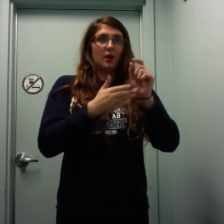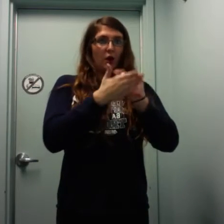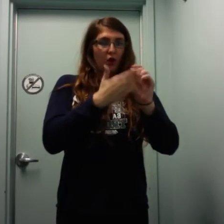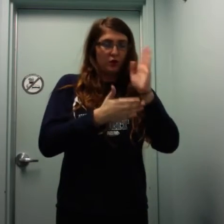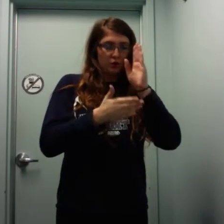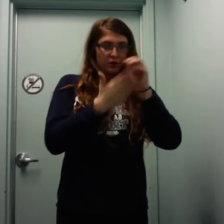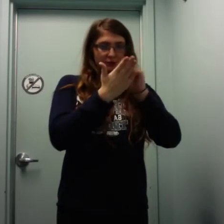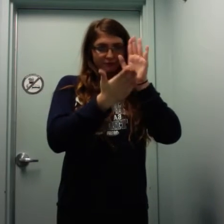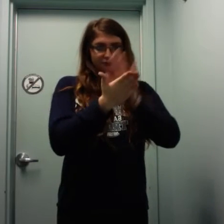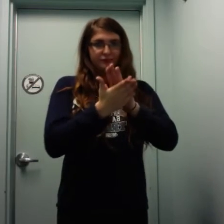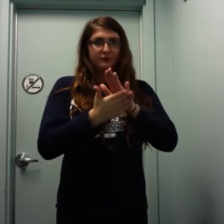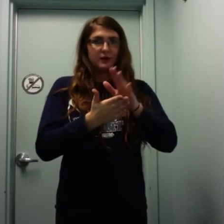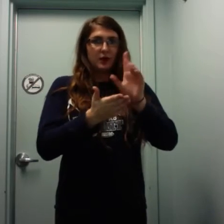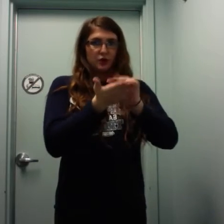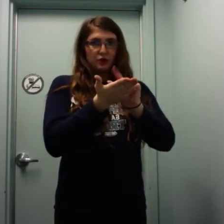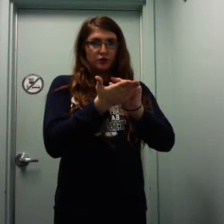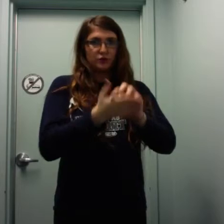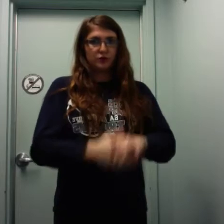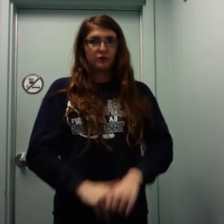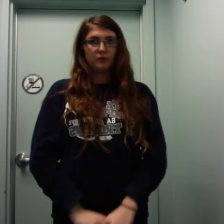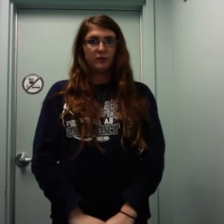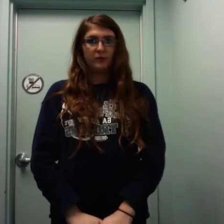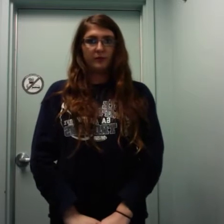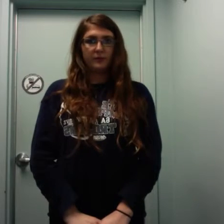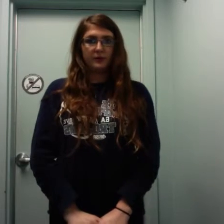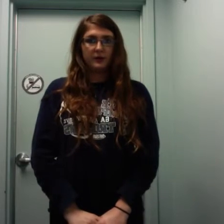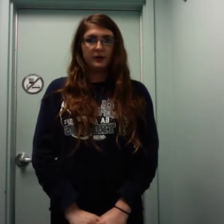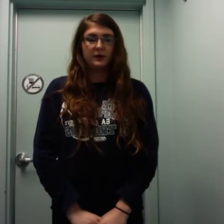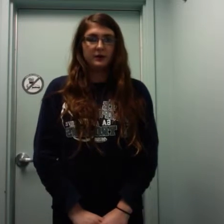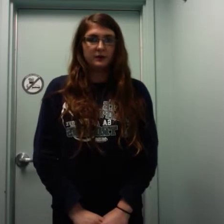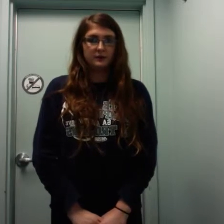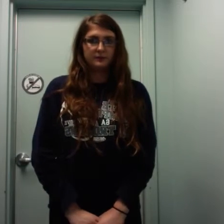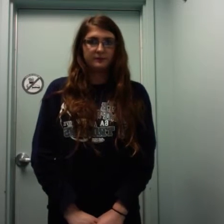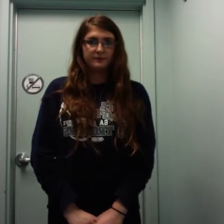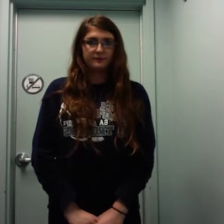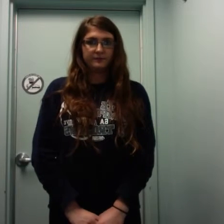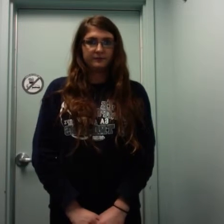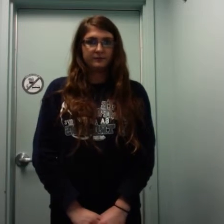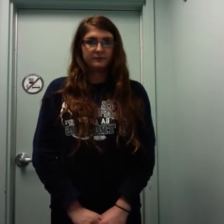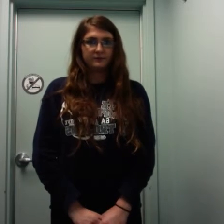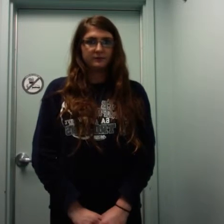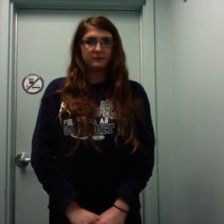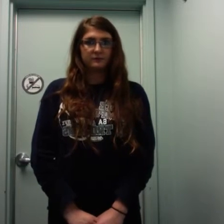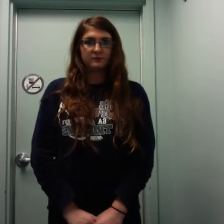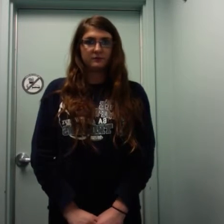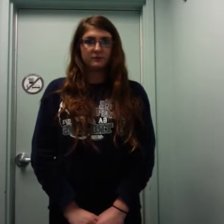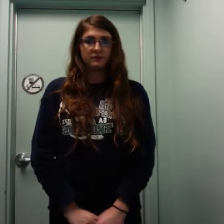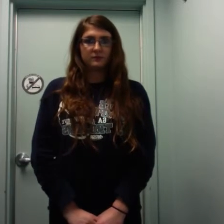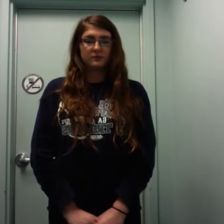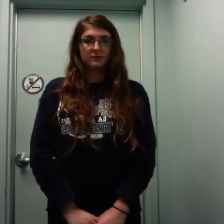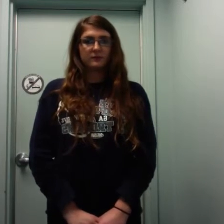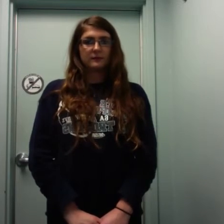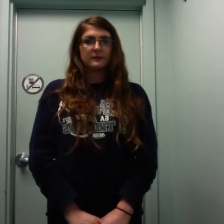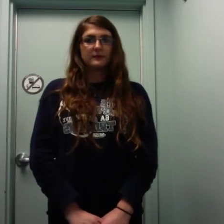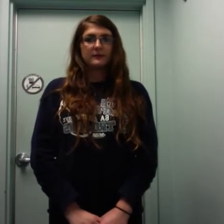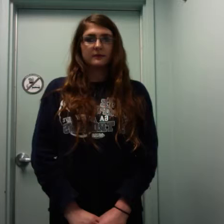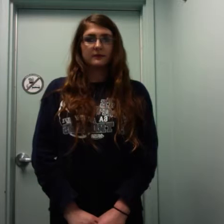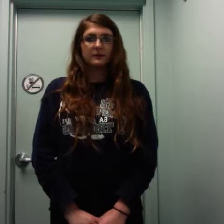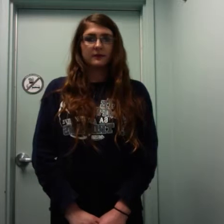After that is done, these rough pages are sent to the printer to be printed in mass publication to be